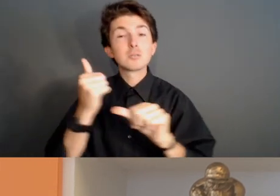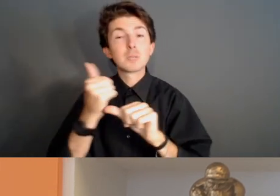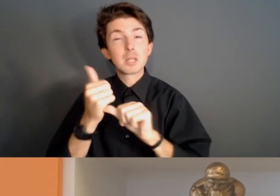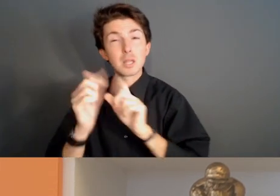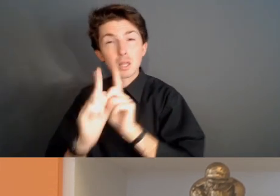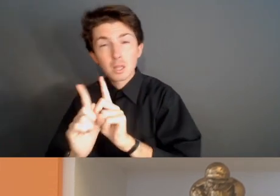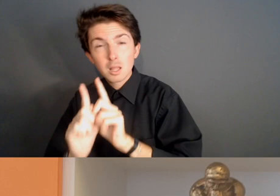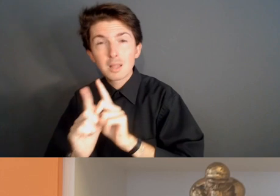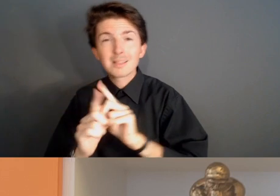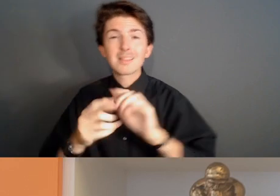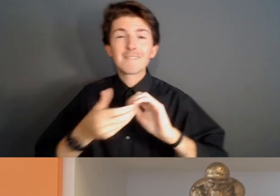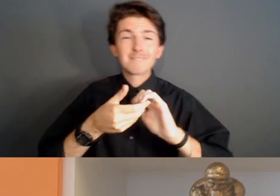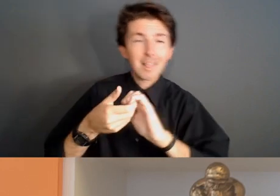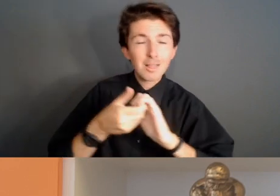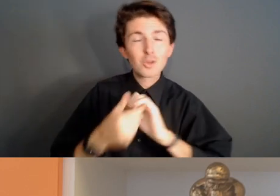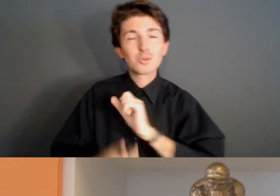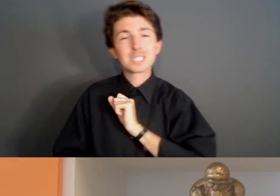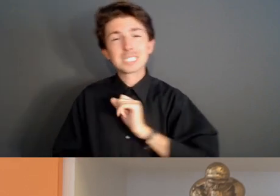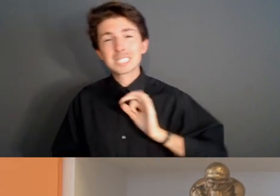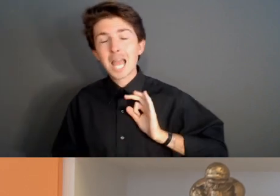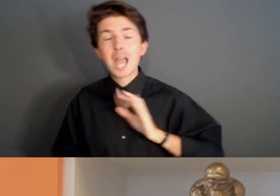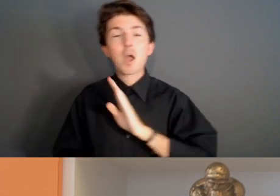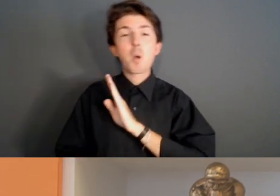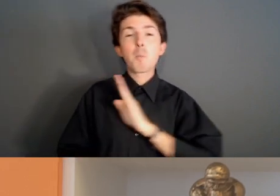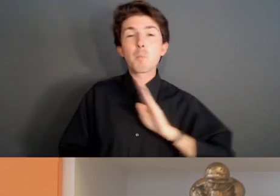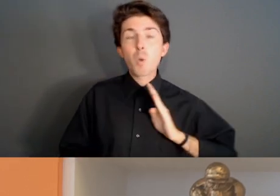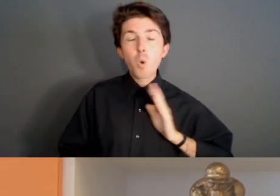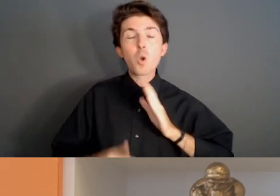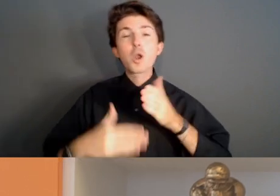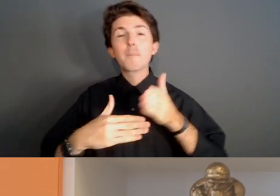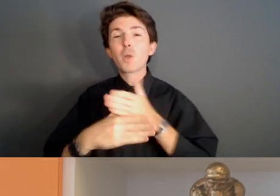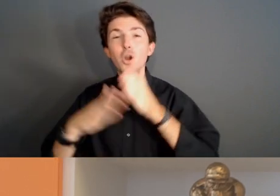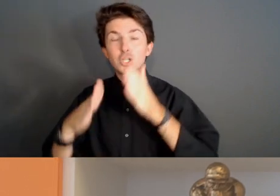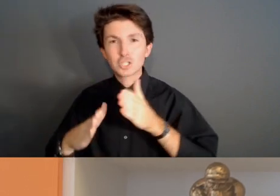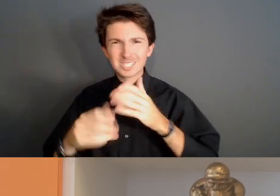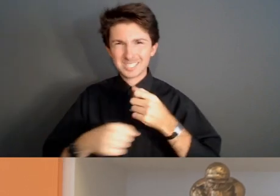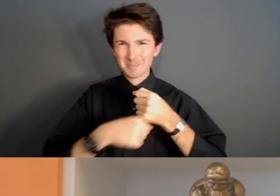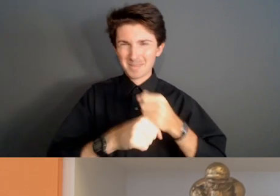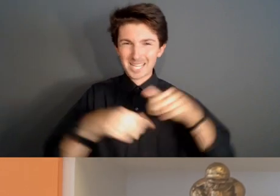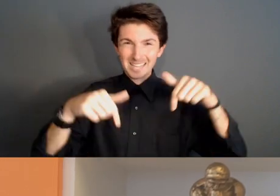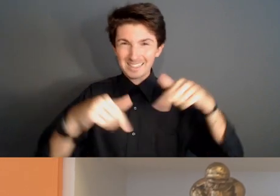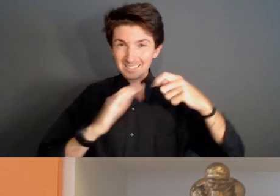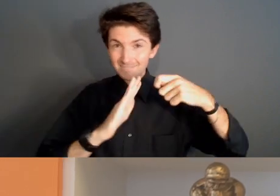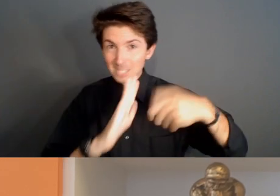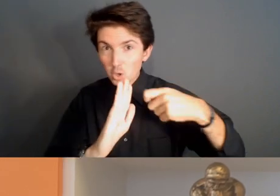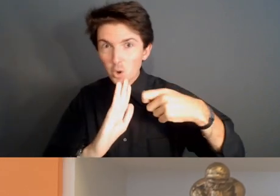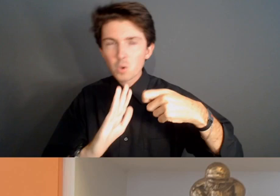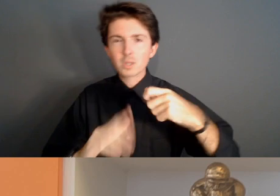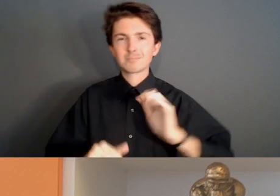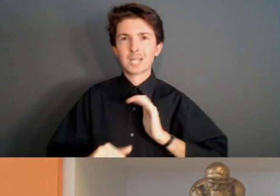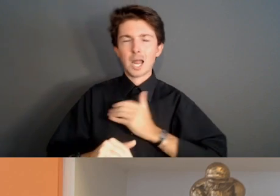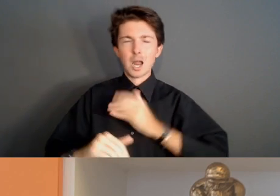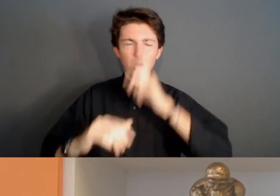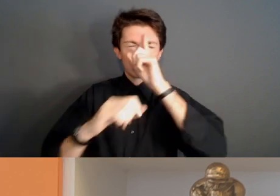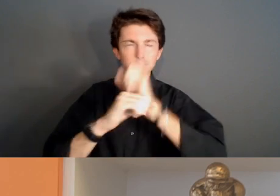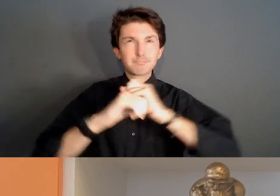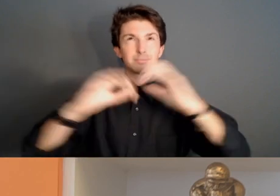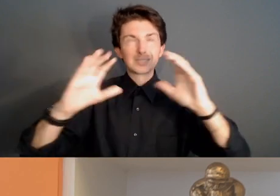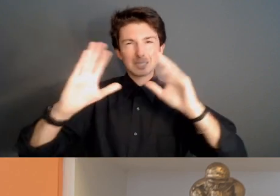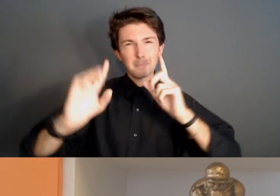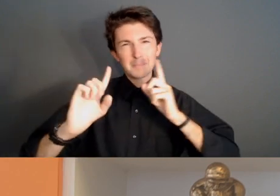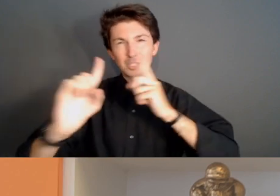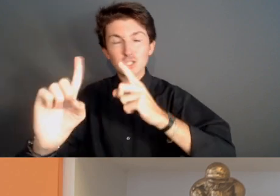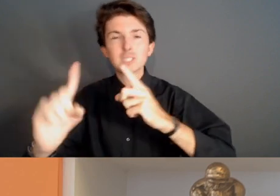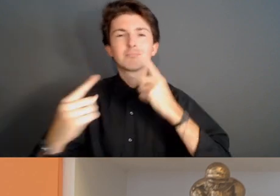Respectability. Thank you to our apprentices, fellows, staff, board, and partners for making this video and our mission